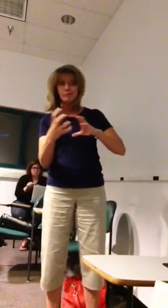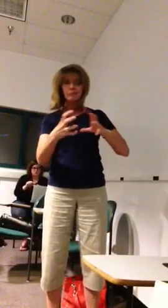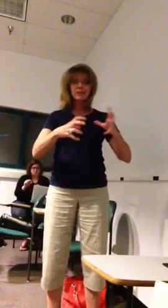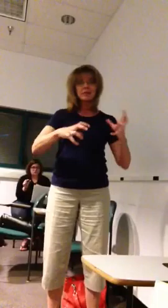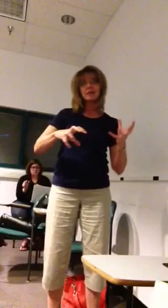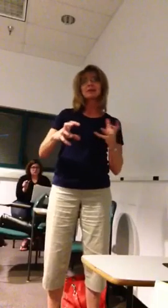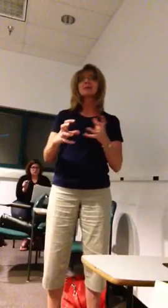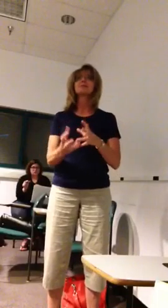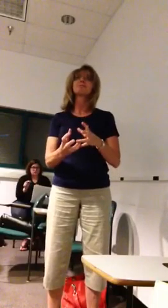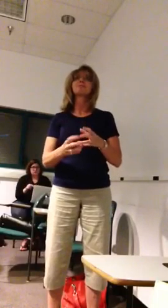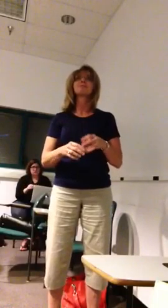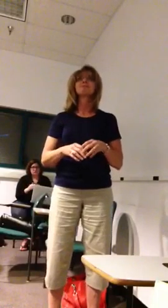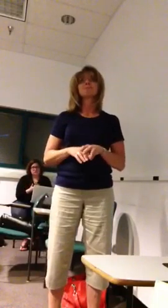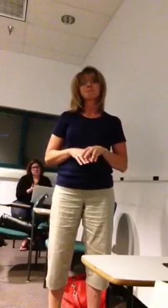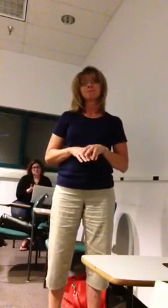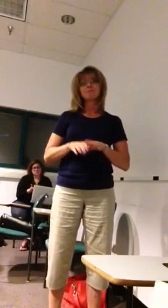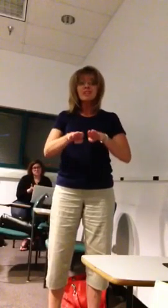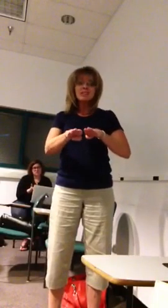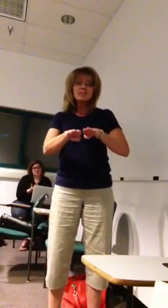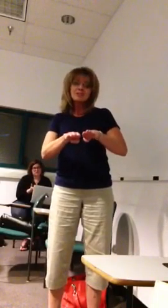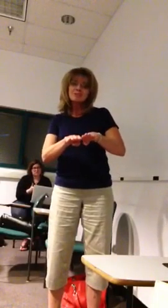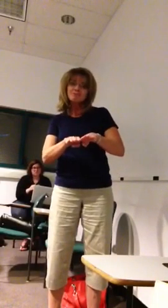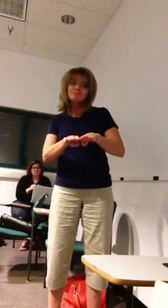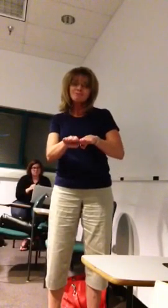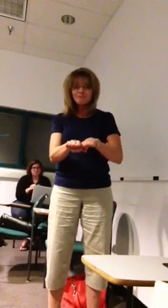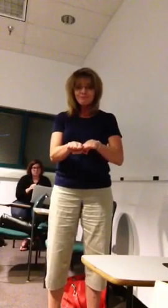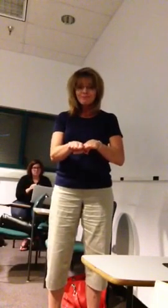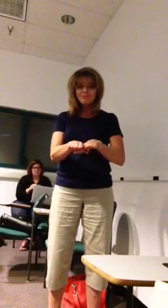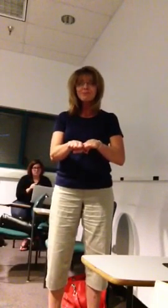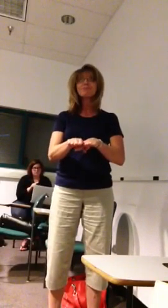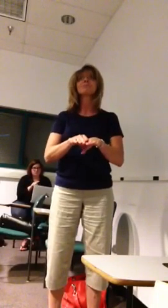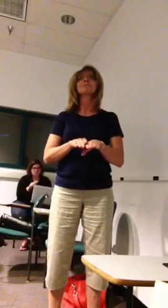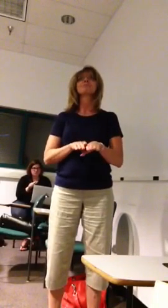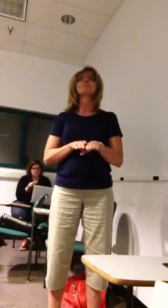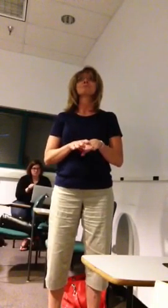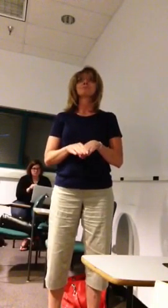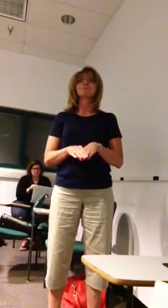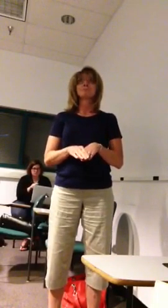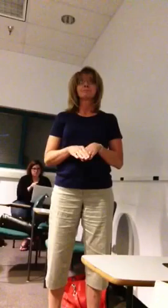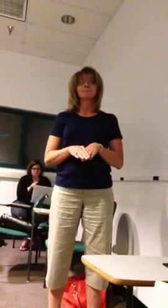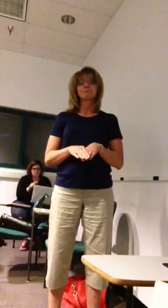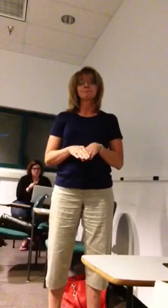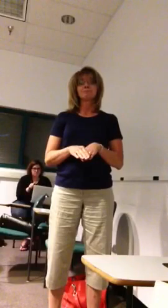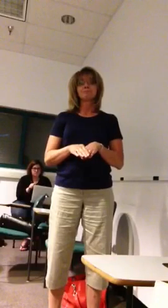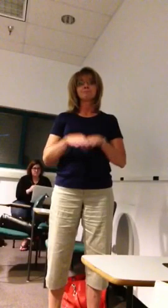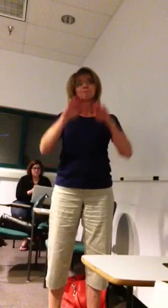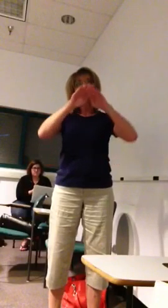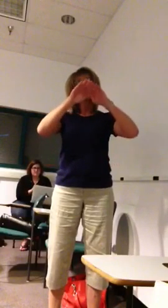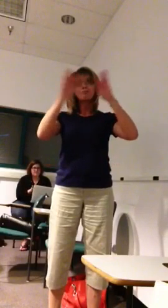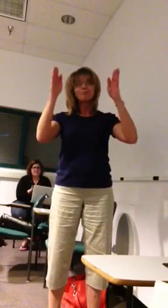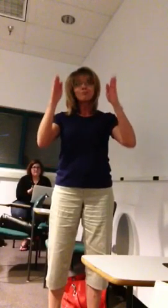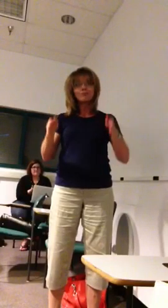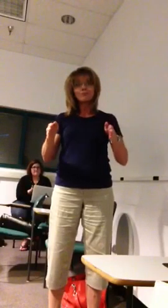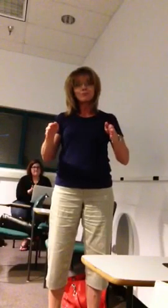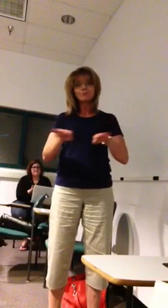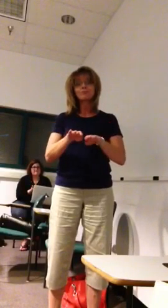them. Some fit together smoothly with straight lines. Those are always the easiest ones to figure out. They have the straight lines that go around the border. It's the other